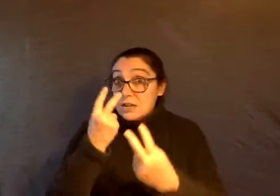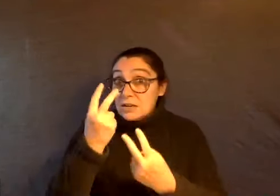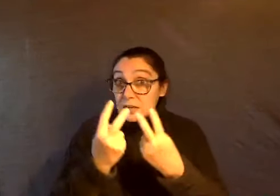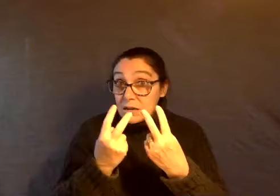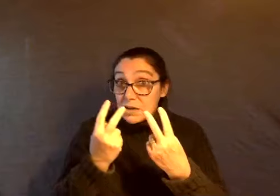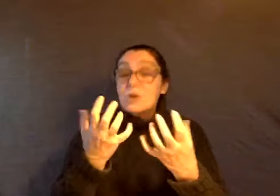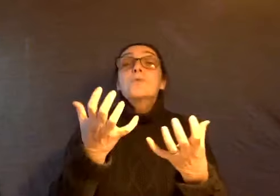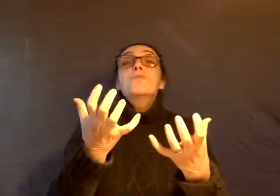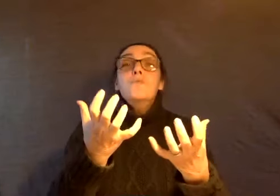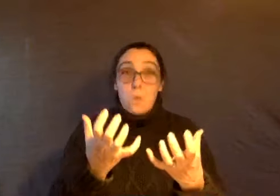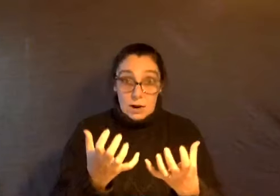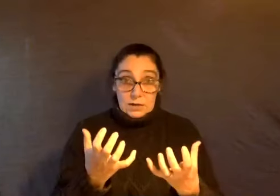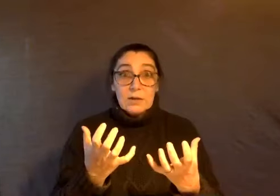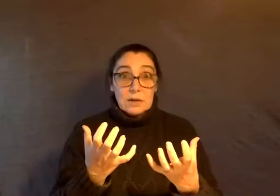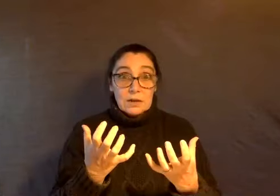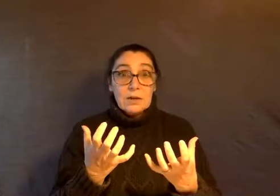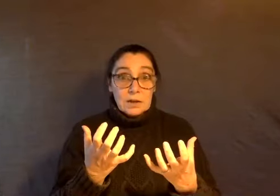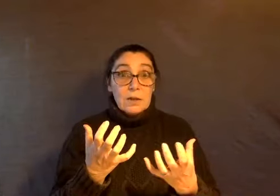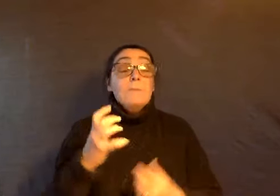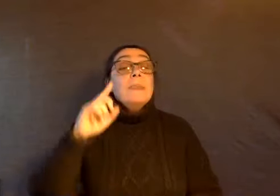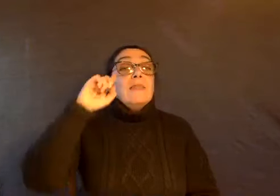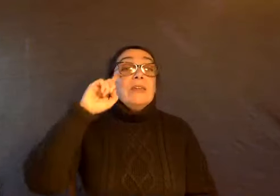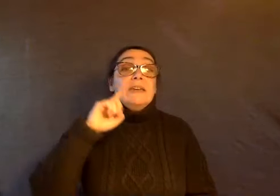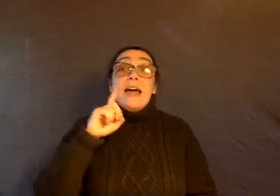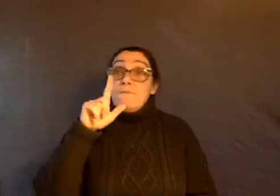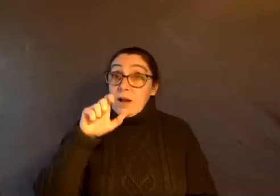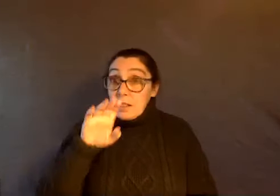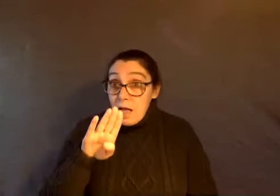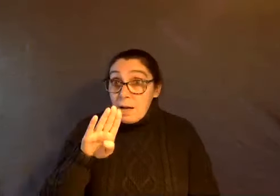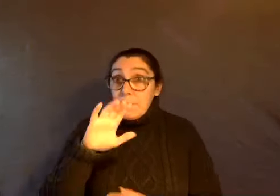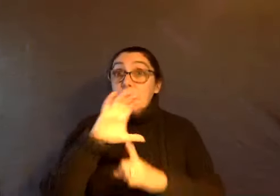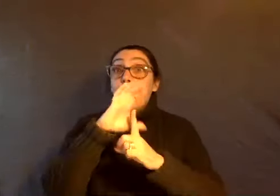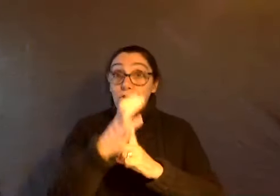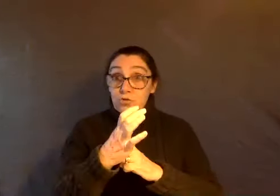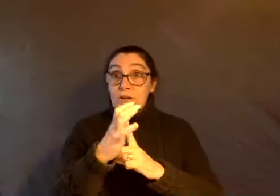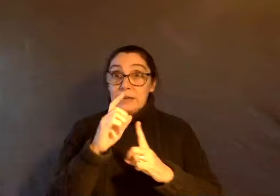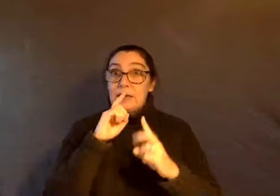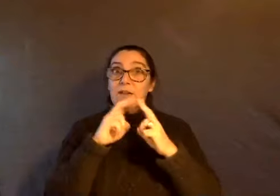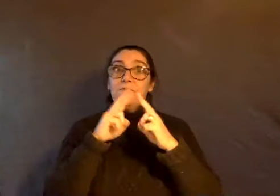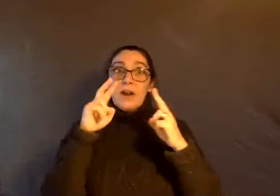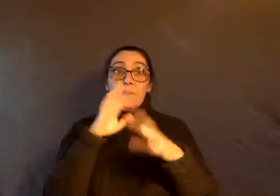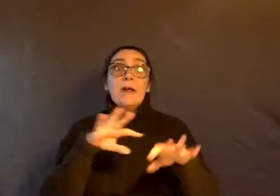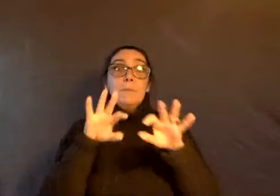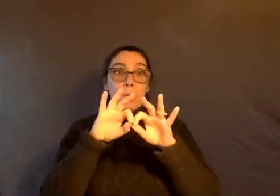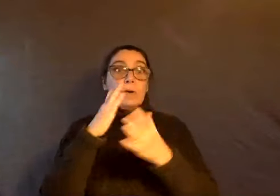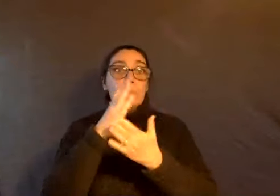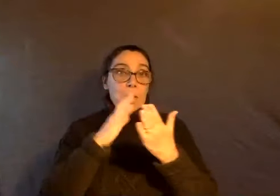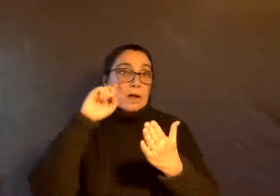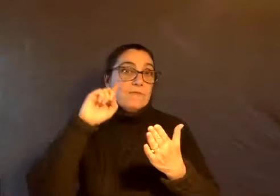visit, want. The deaf club culturally is a very important part of the